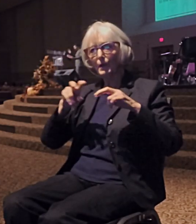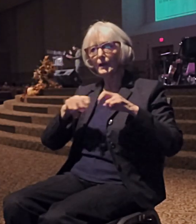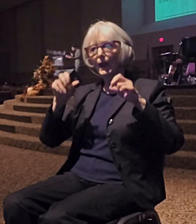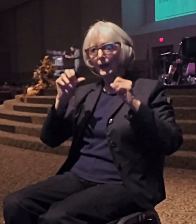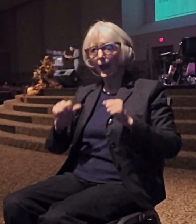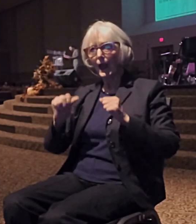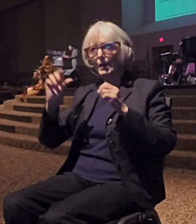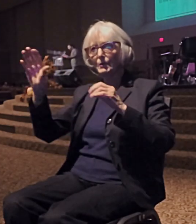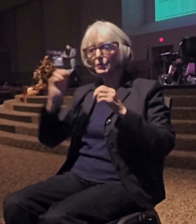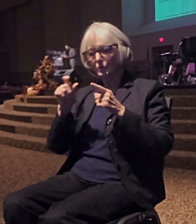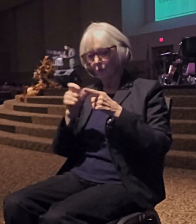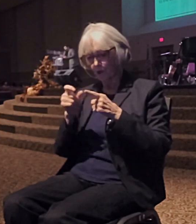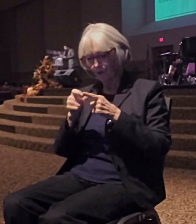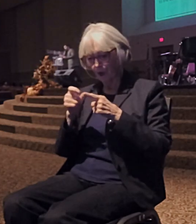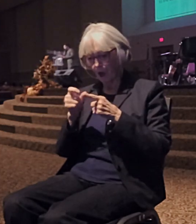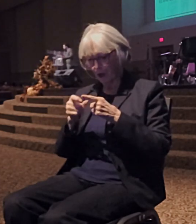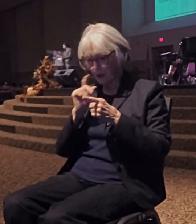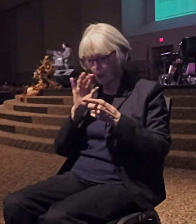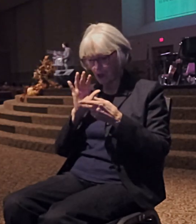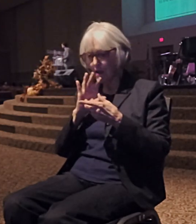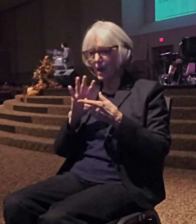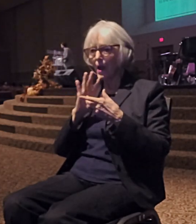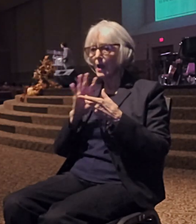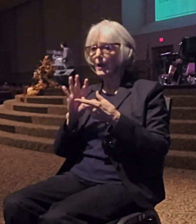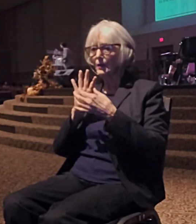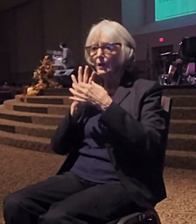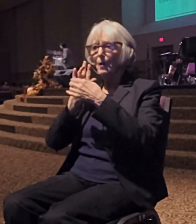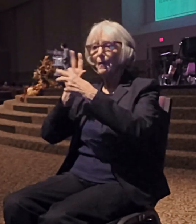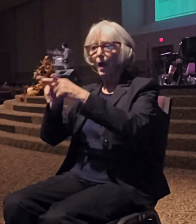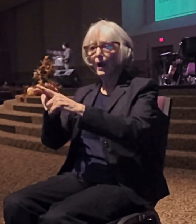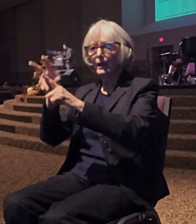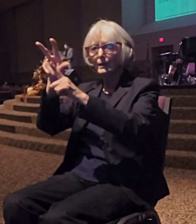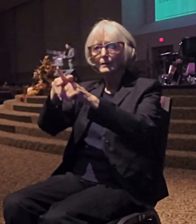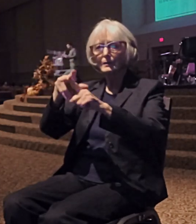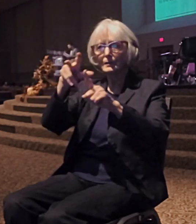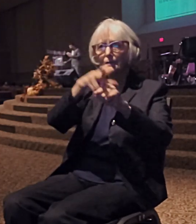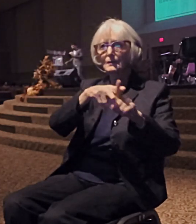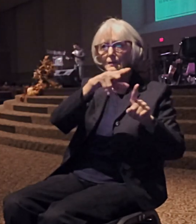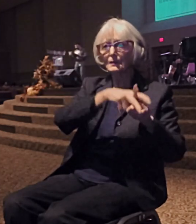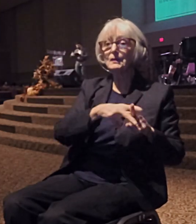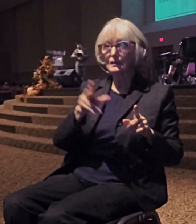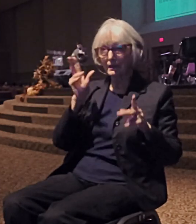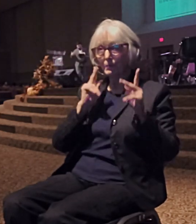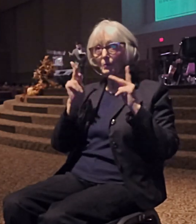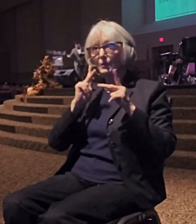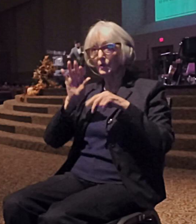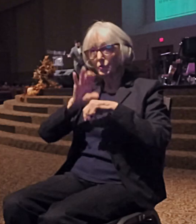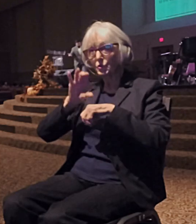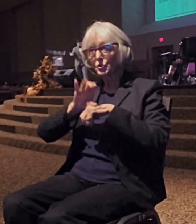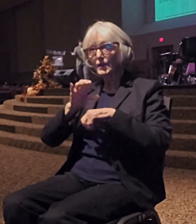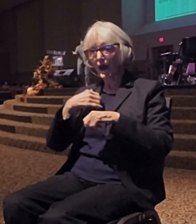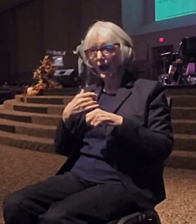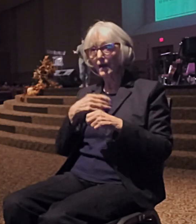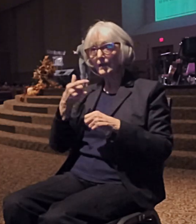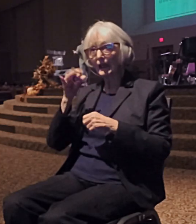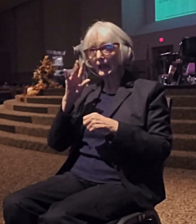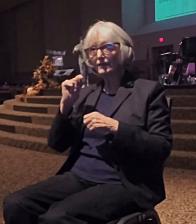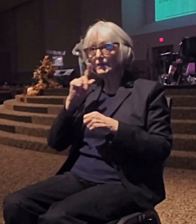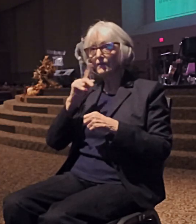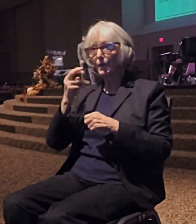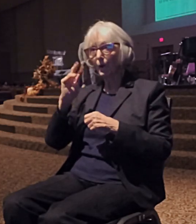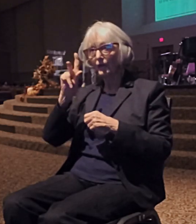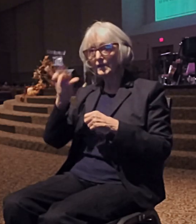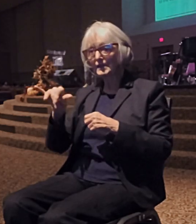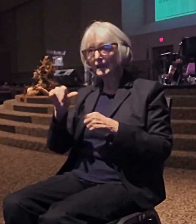the Word of God and correctly apply it in certain situations. There are those in the church who've been gifted with the gift of prophecy. It